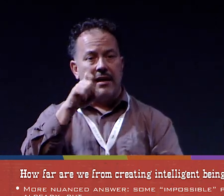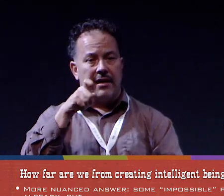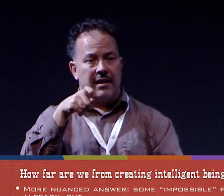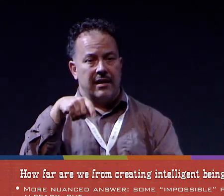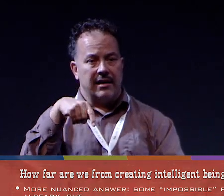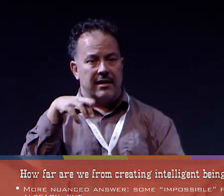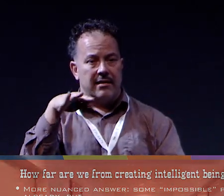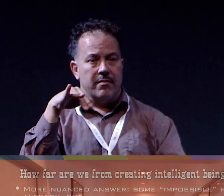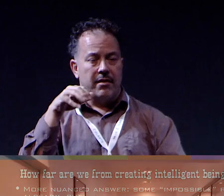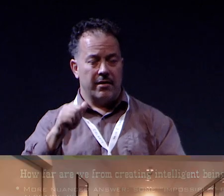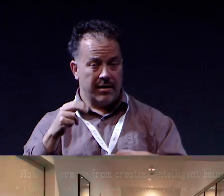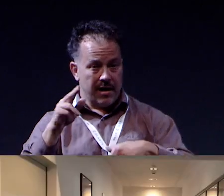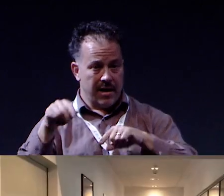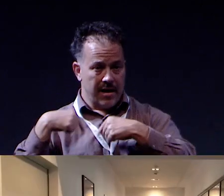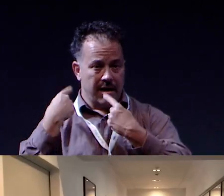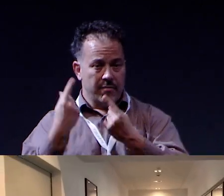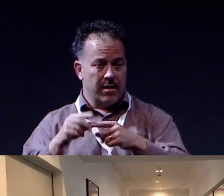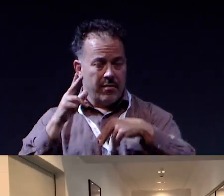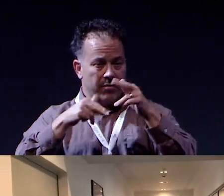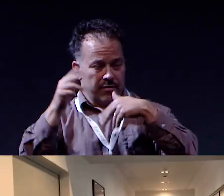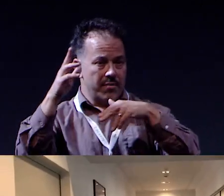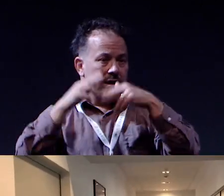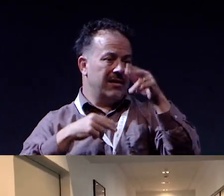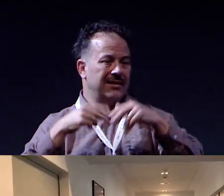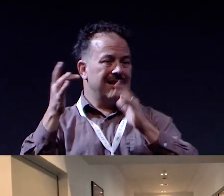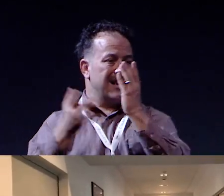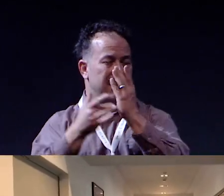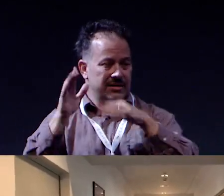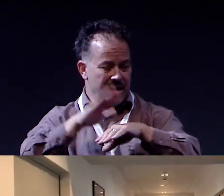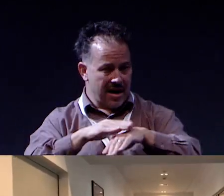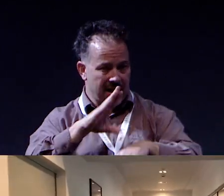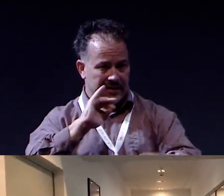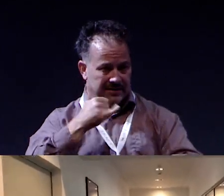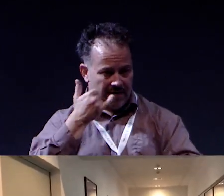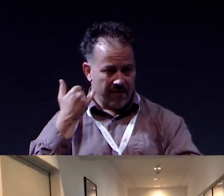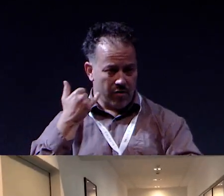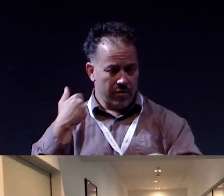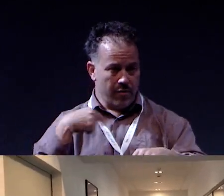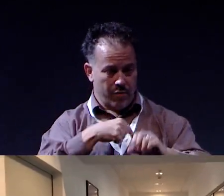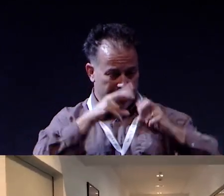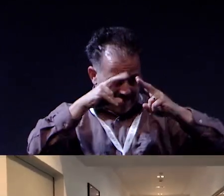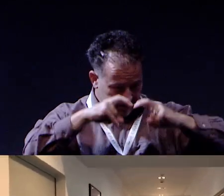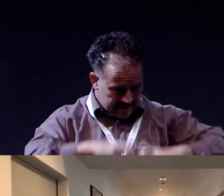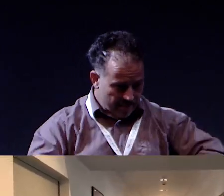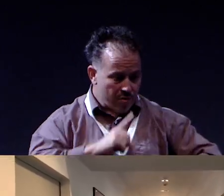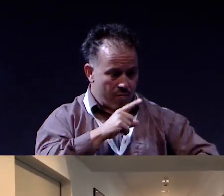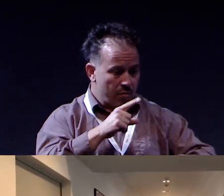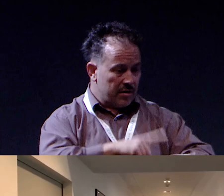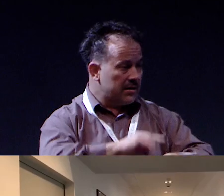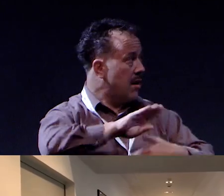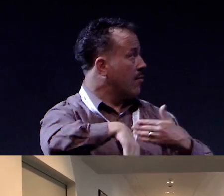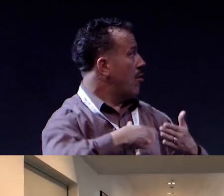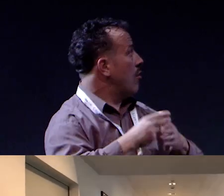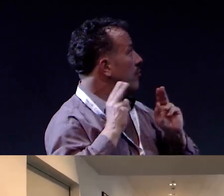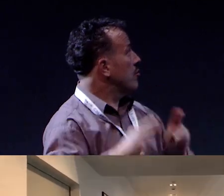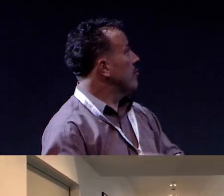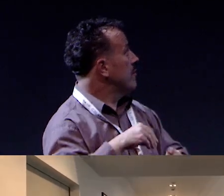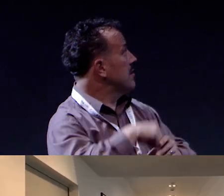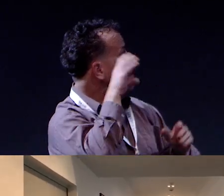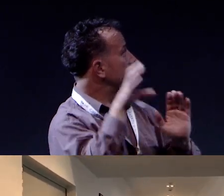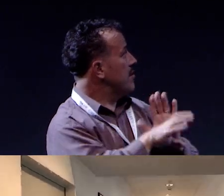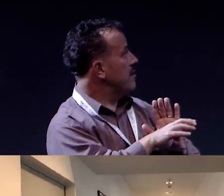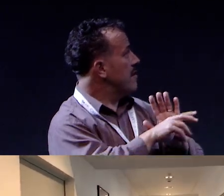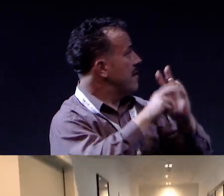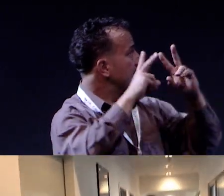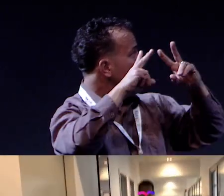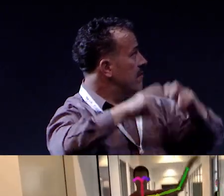able to build technology that runs on a cell phone where we can examine in real time all of the humans in the image, figure out